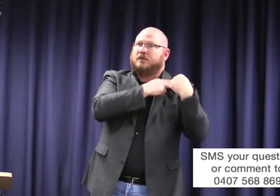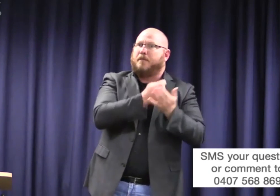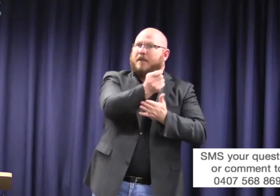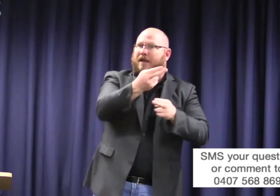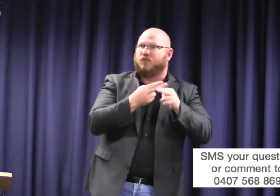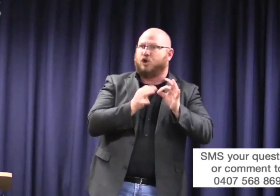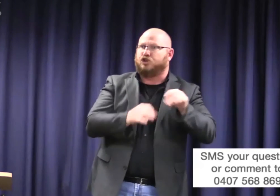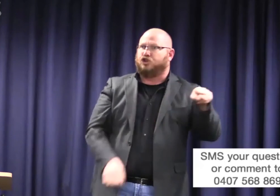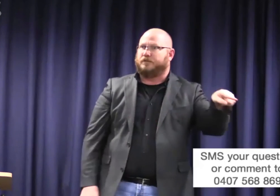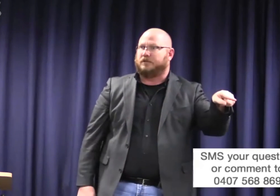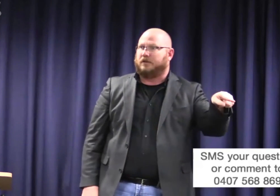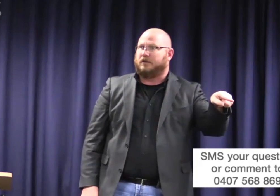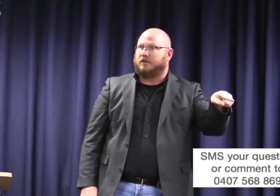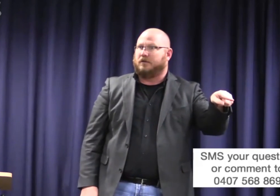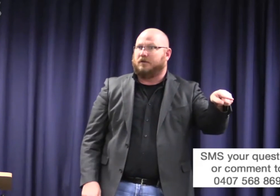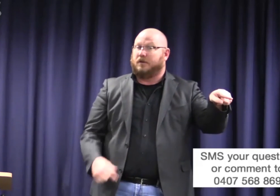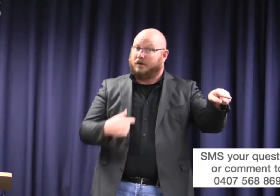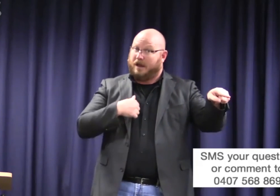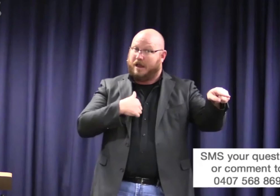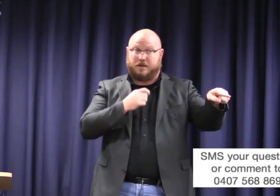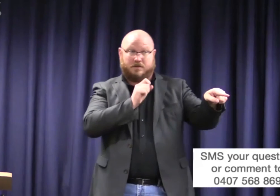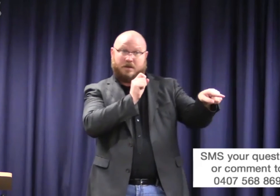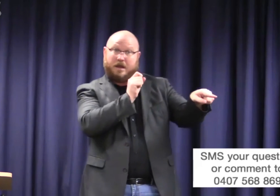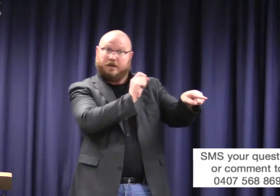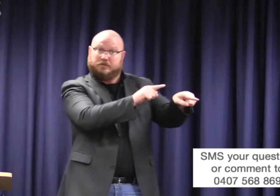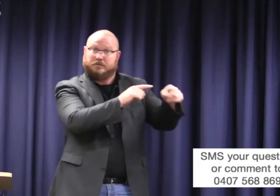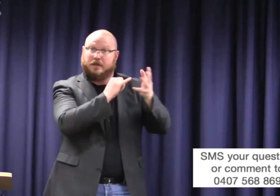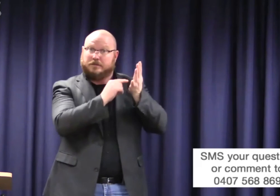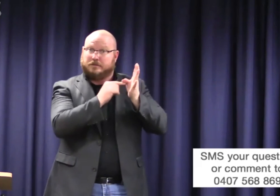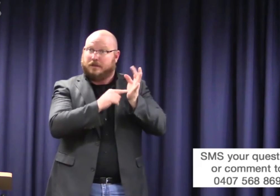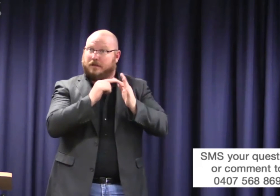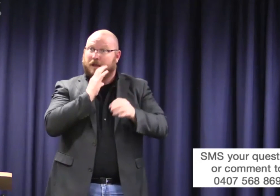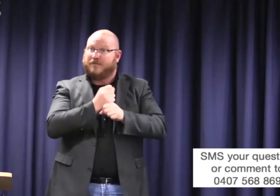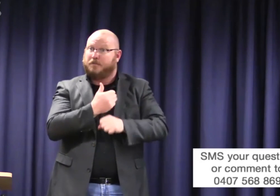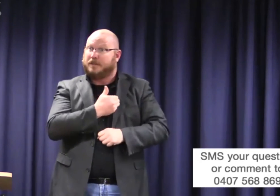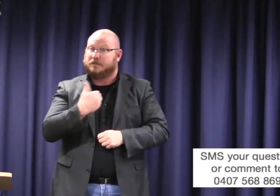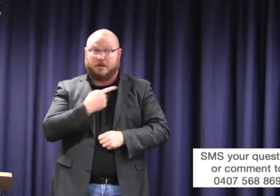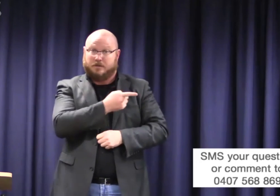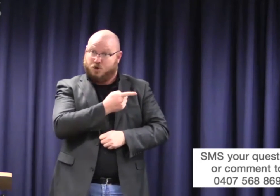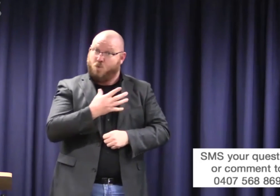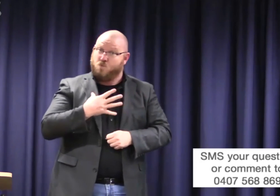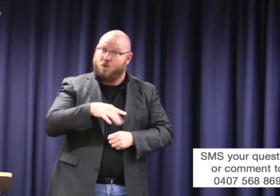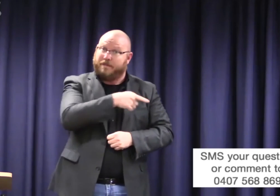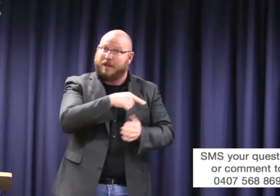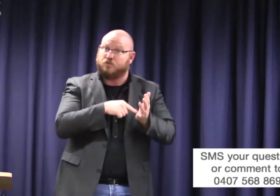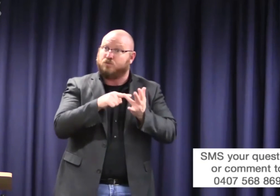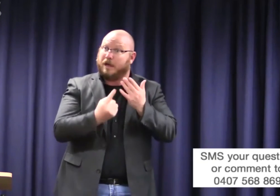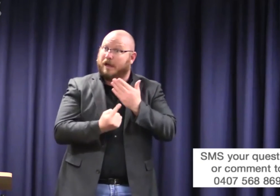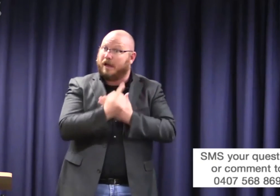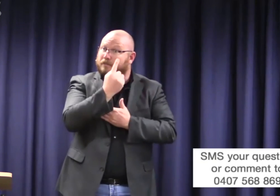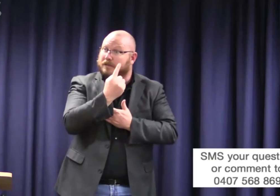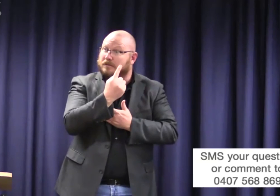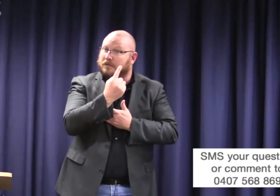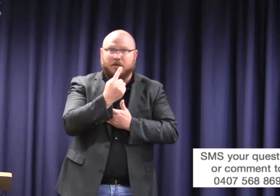the state government then are responsible for paying for interpreters. So I spoke to the state